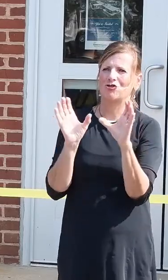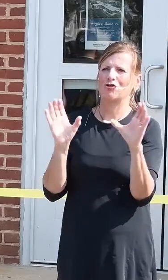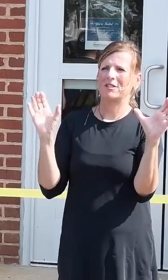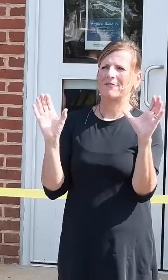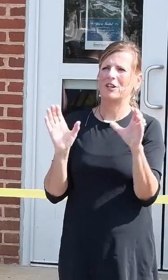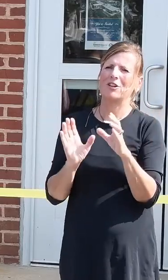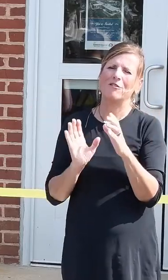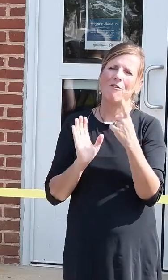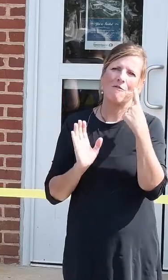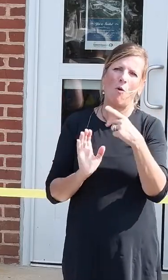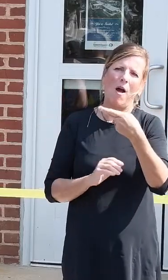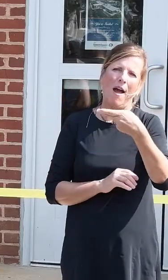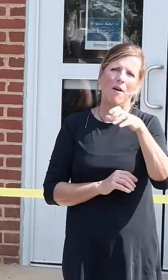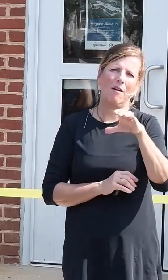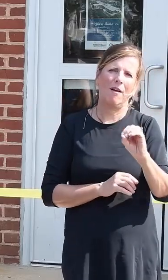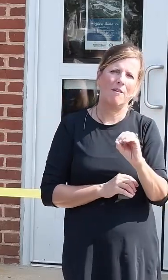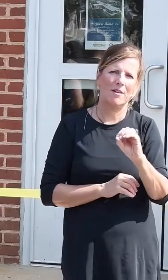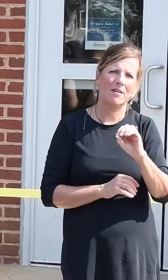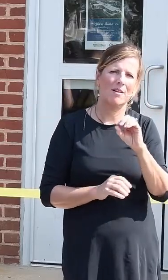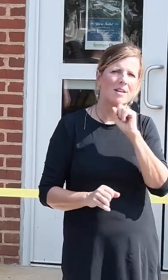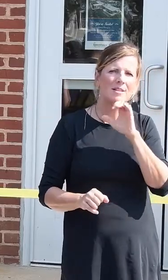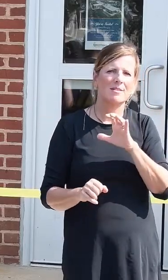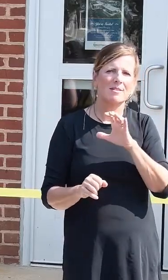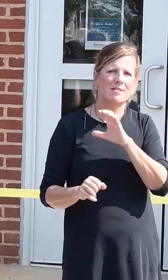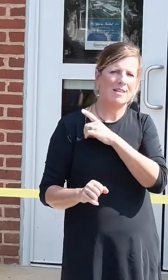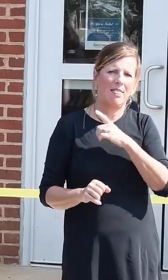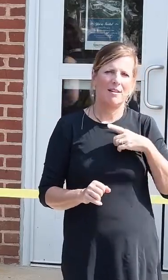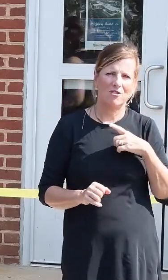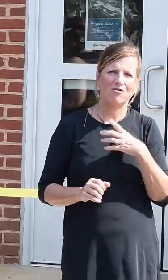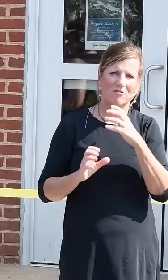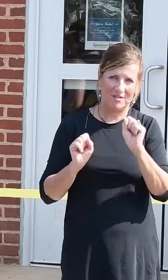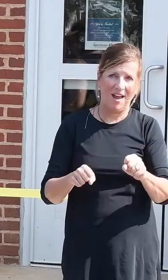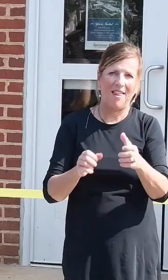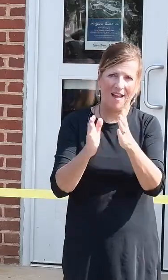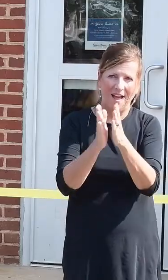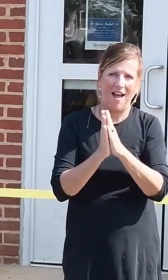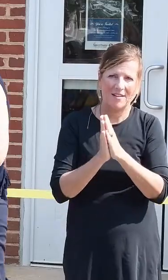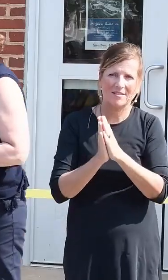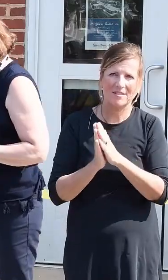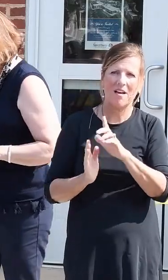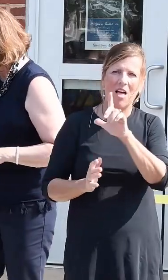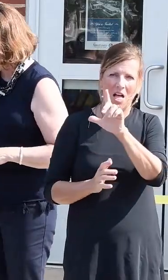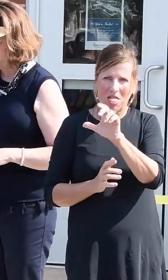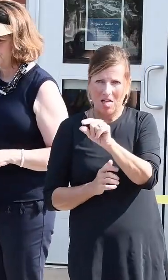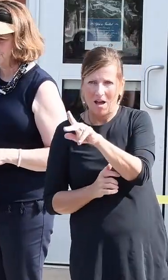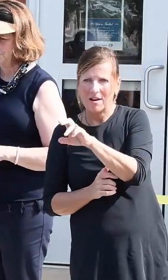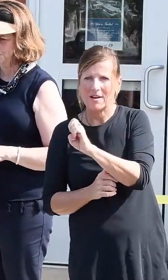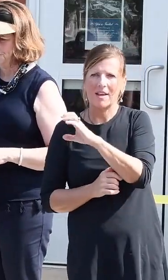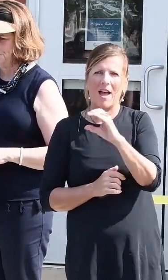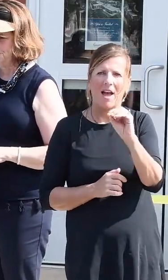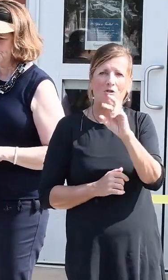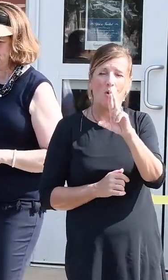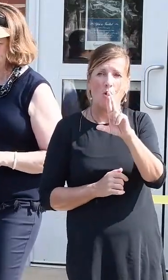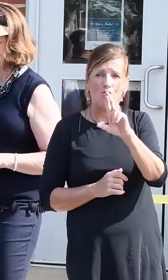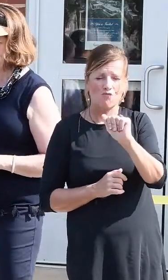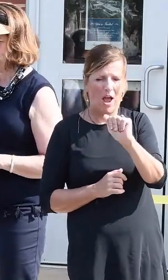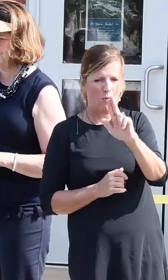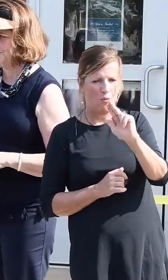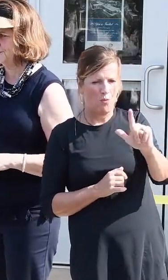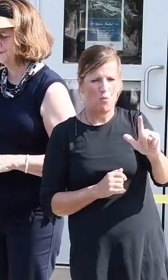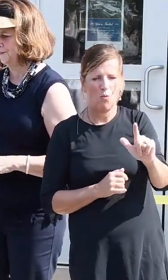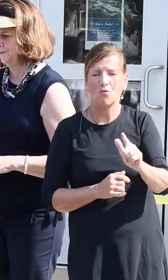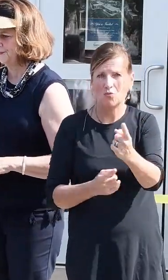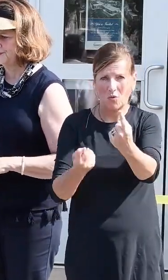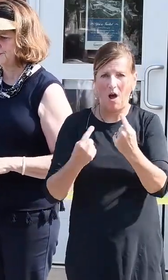of the Howard County delegation. If I can ask Ms. Bordenave and Lonnie and Raul to come up. We will